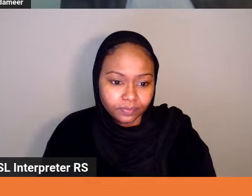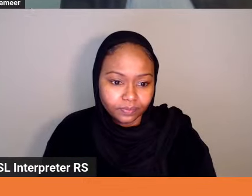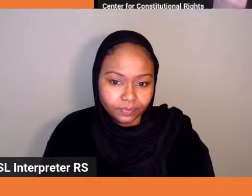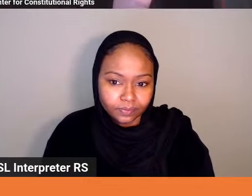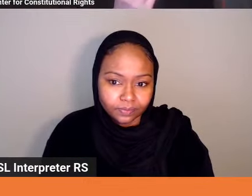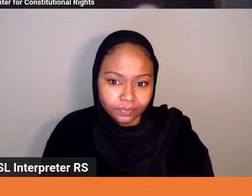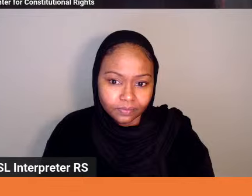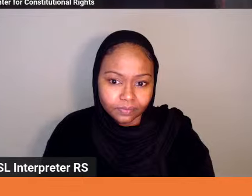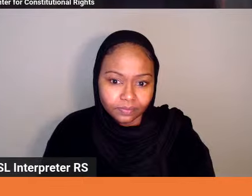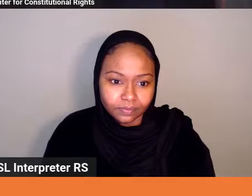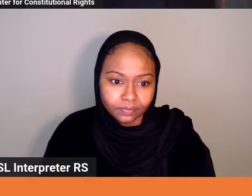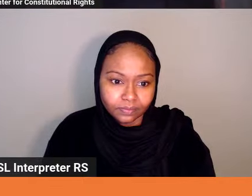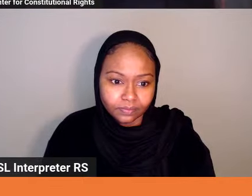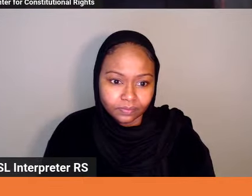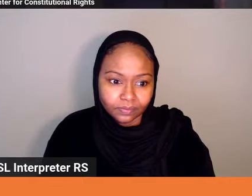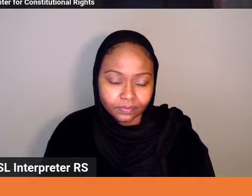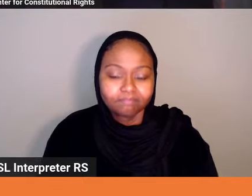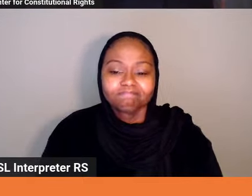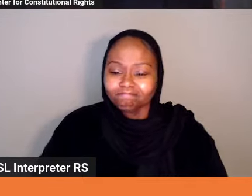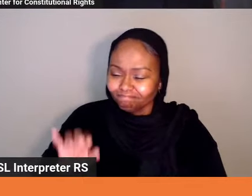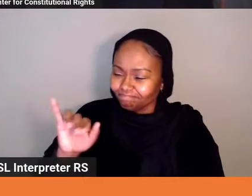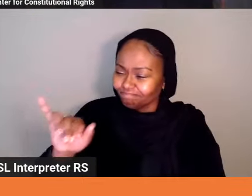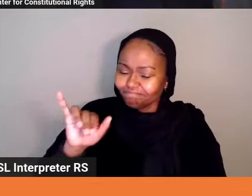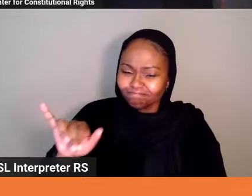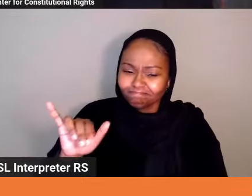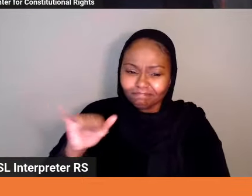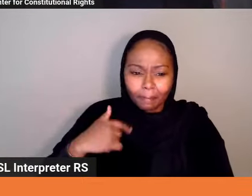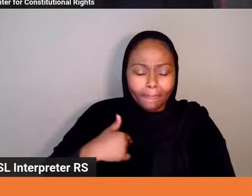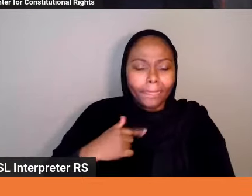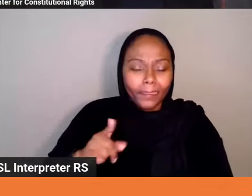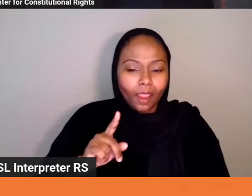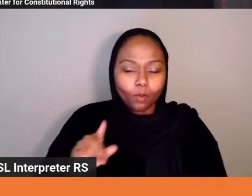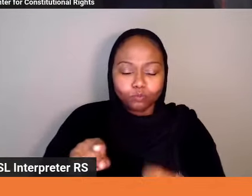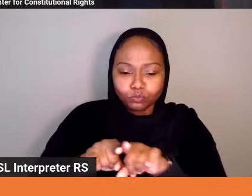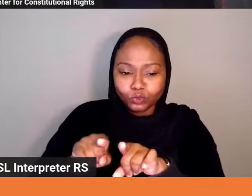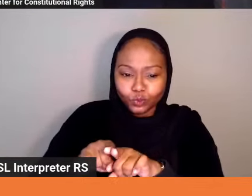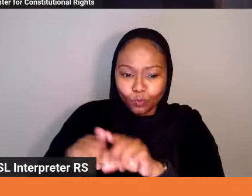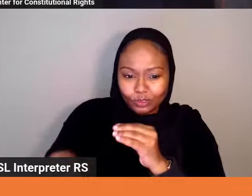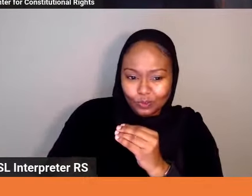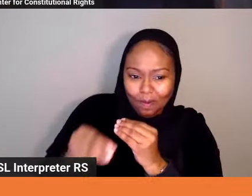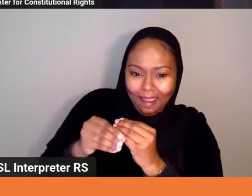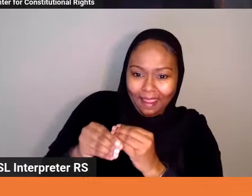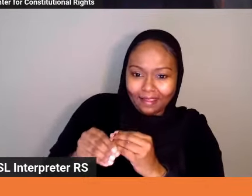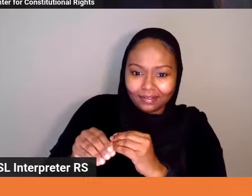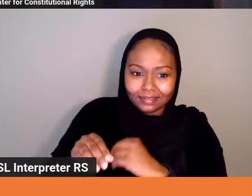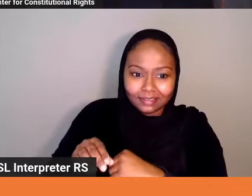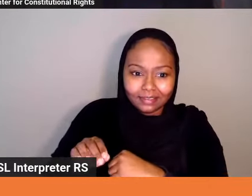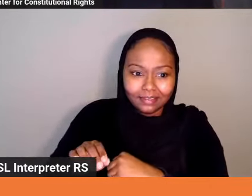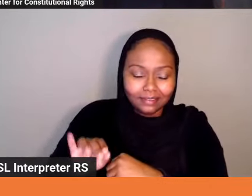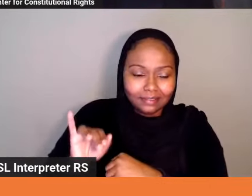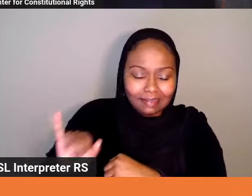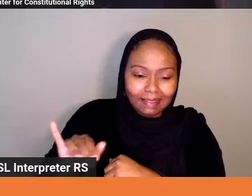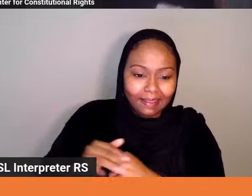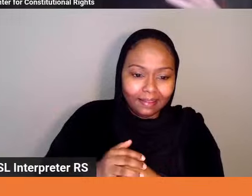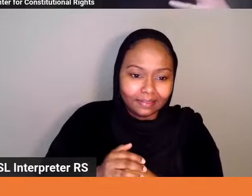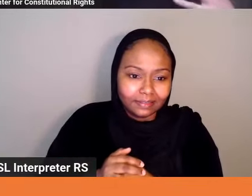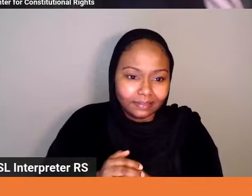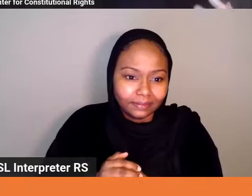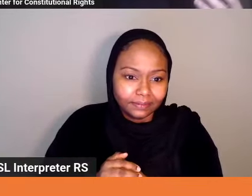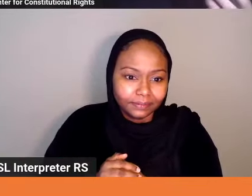If I can come in and just build on really the powerful interventions